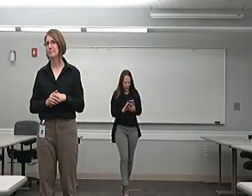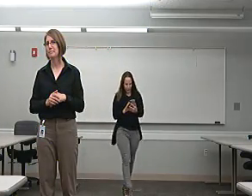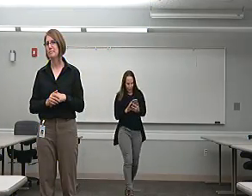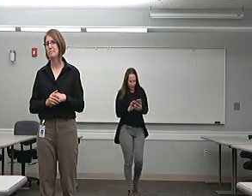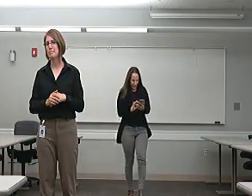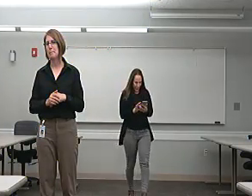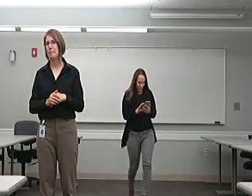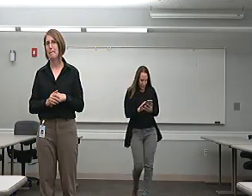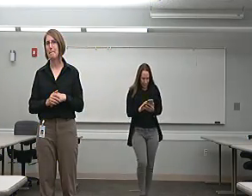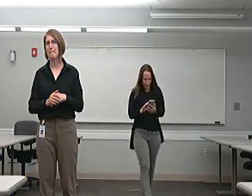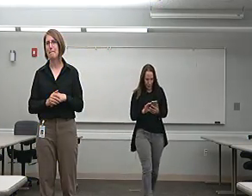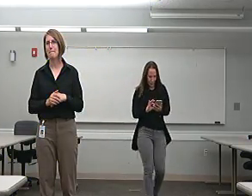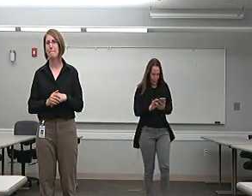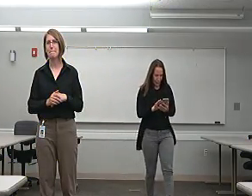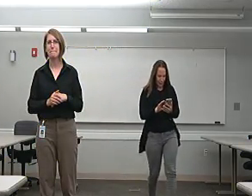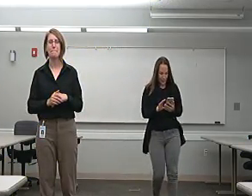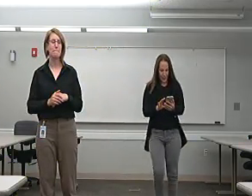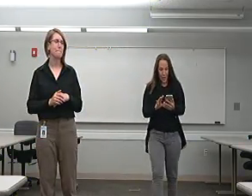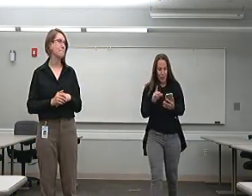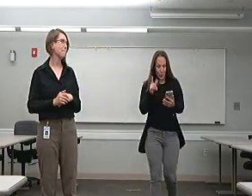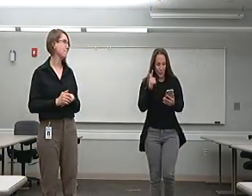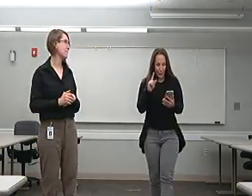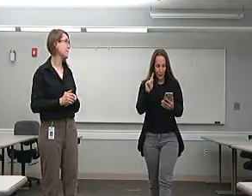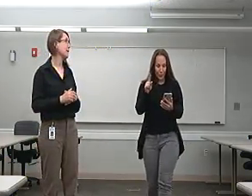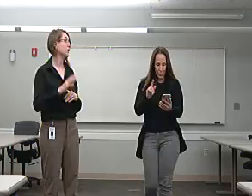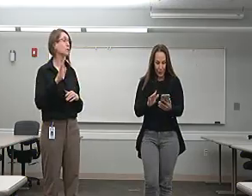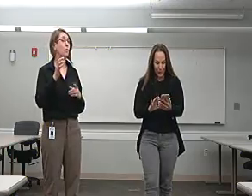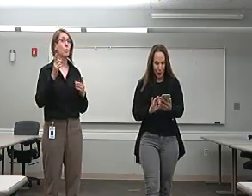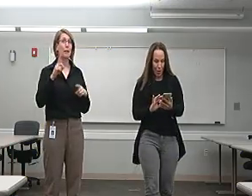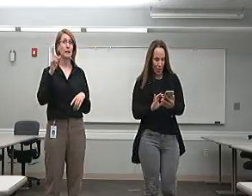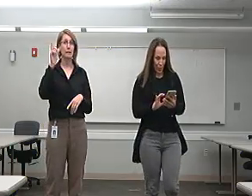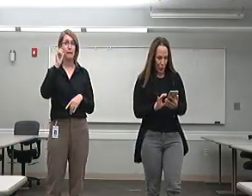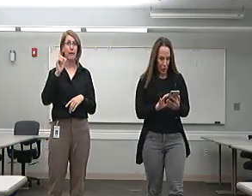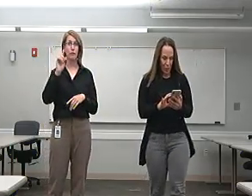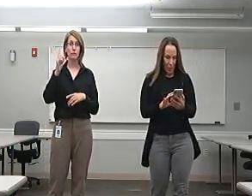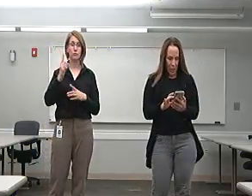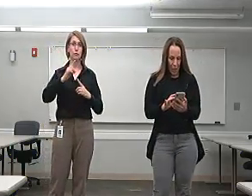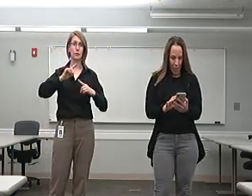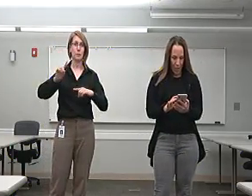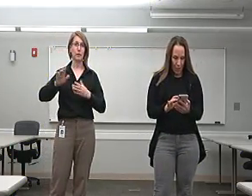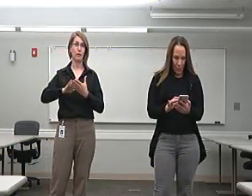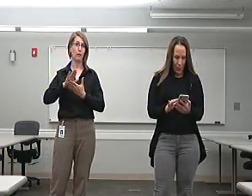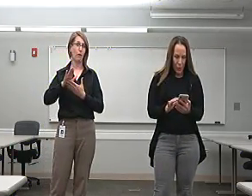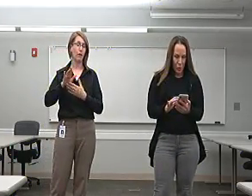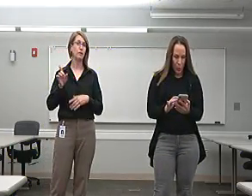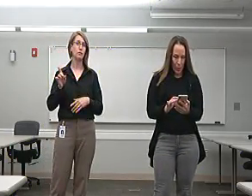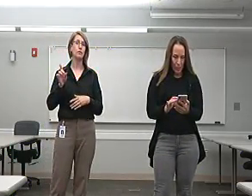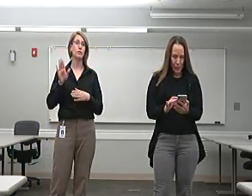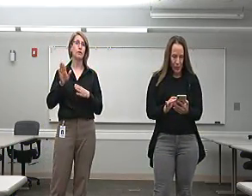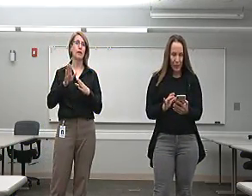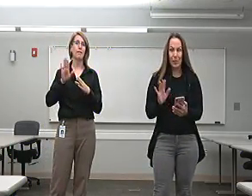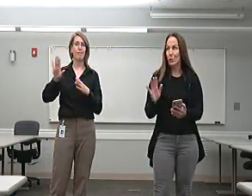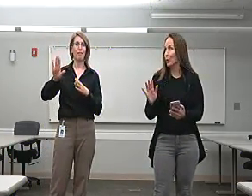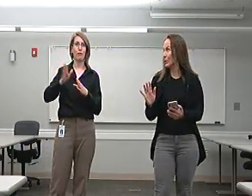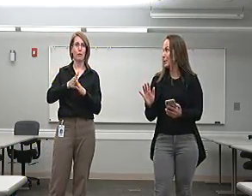All right, hang on. So when Leah first went to college, their major was industrial